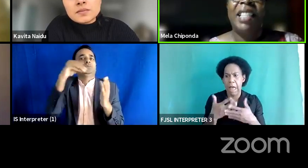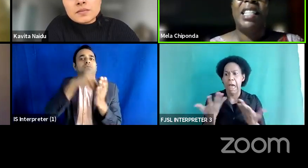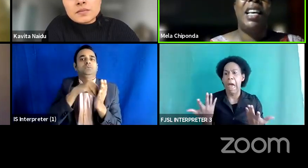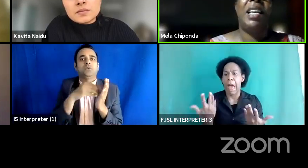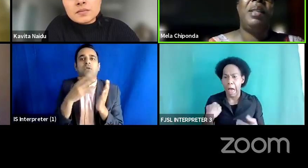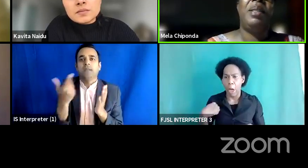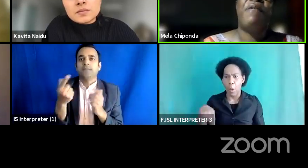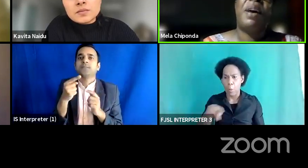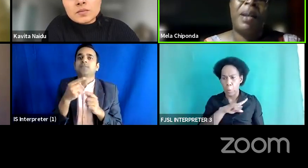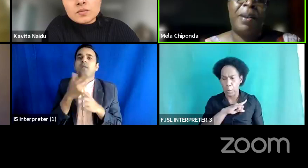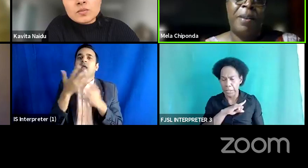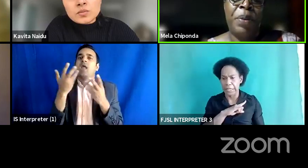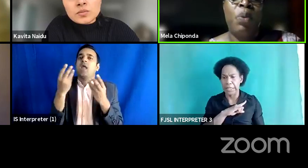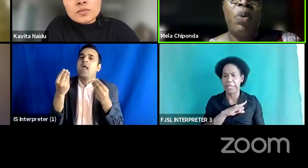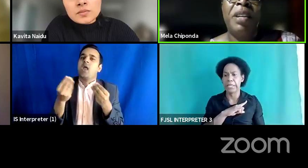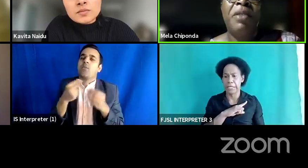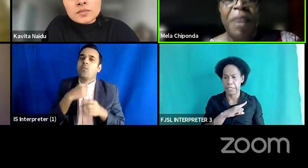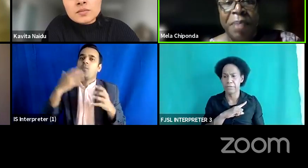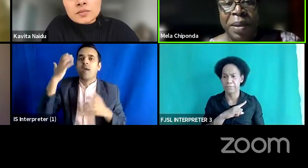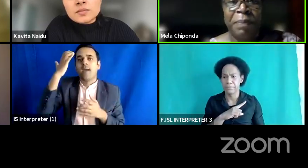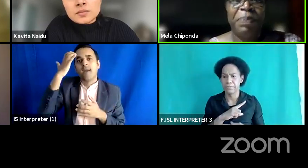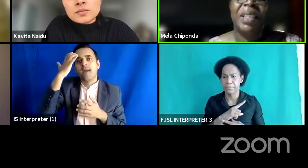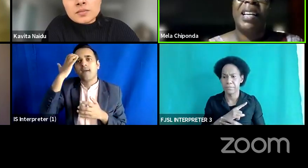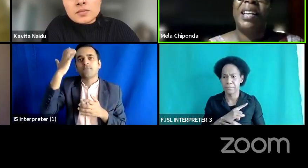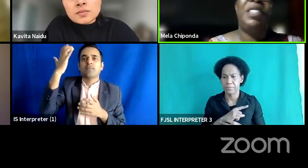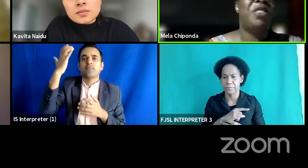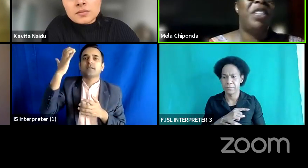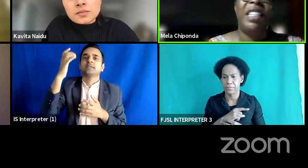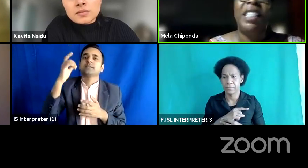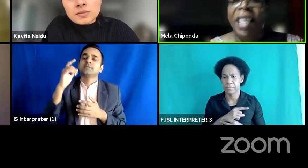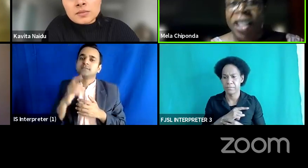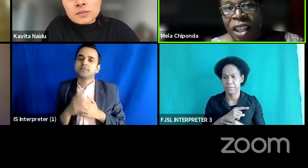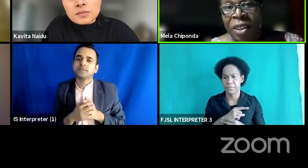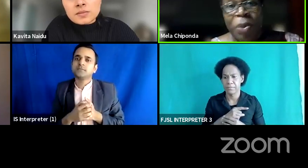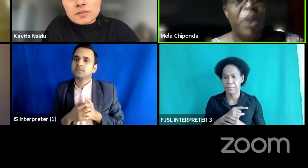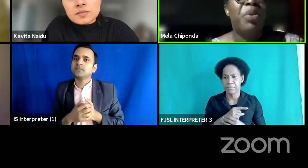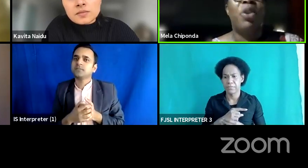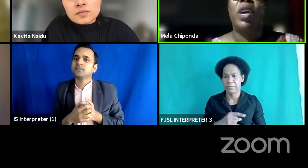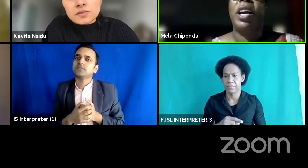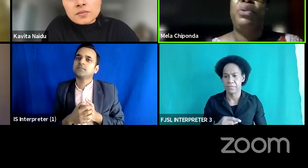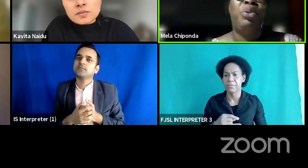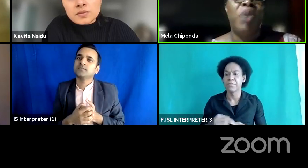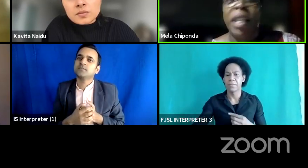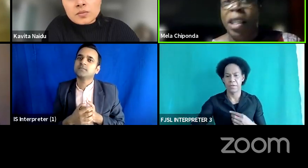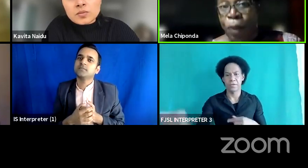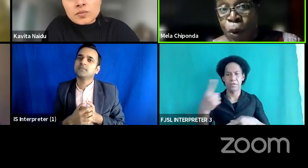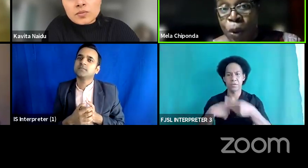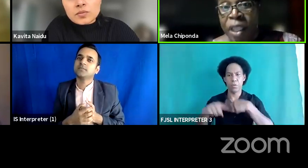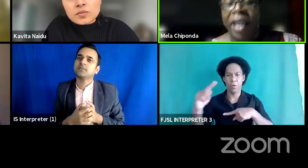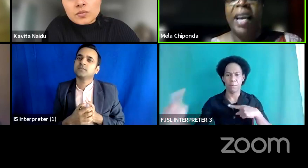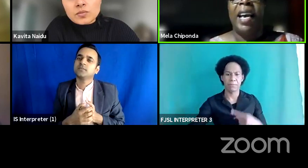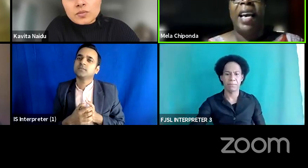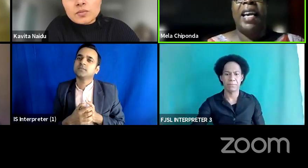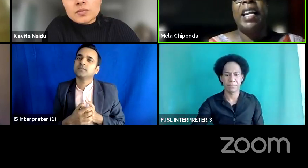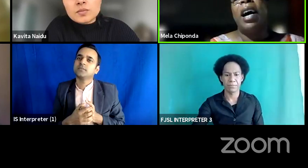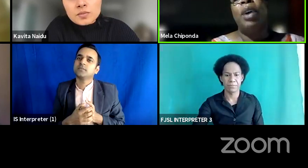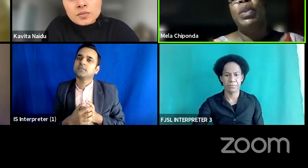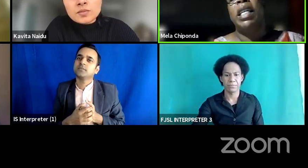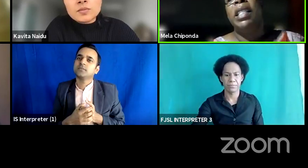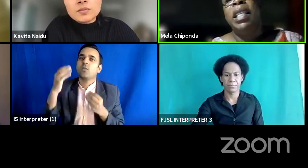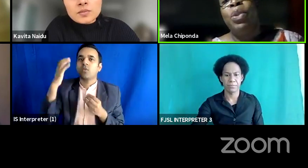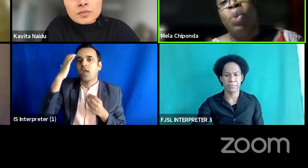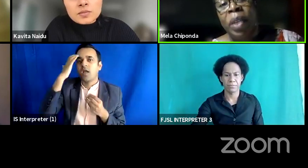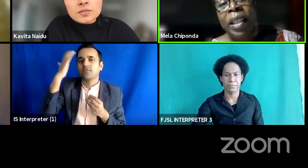down and say the farmer, the woman farmer, is not essential when we all have to eat food?